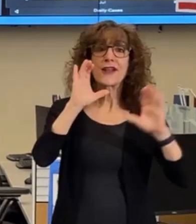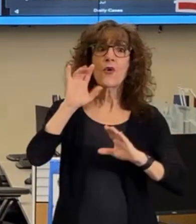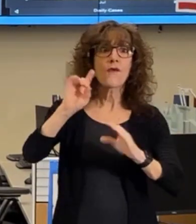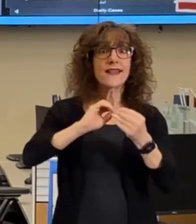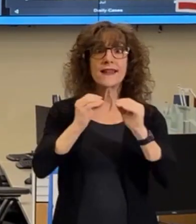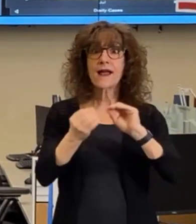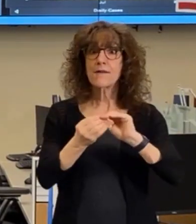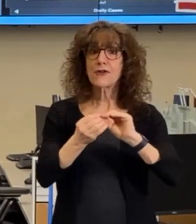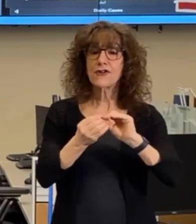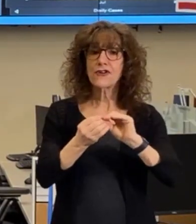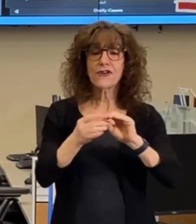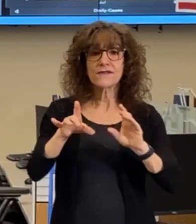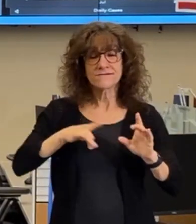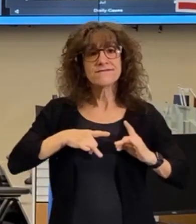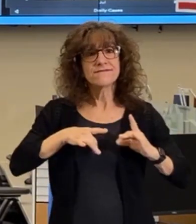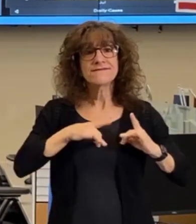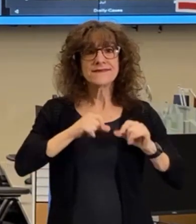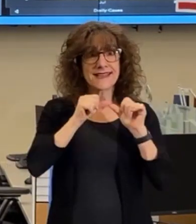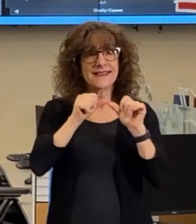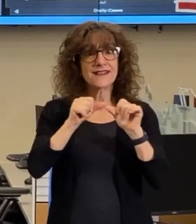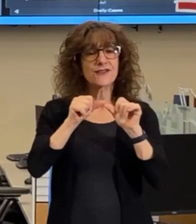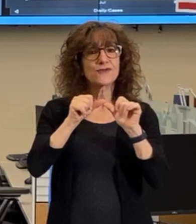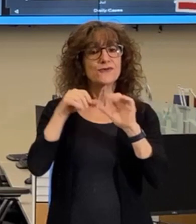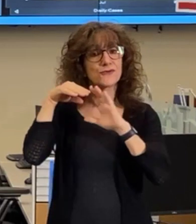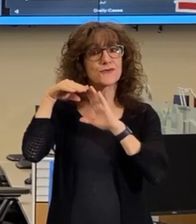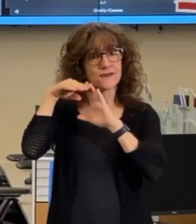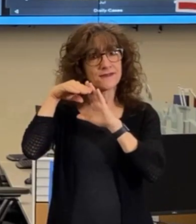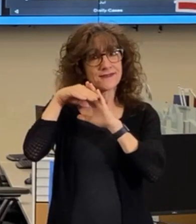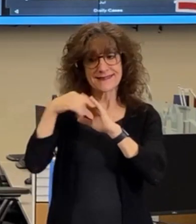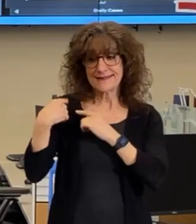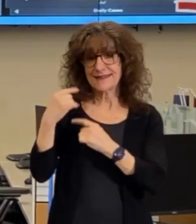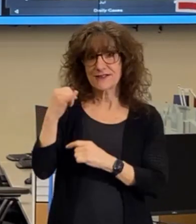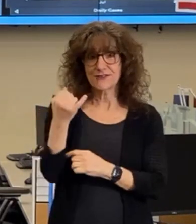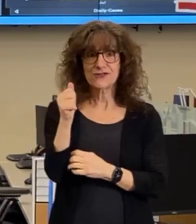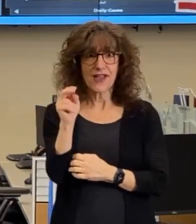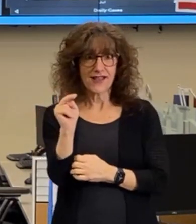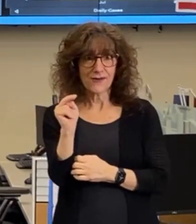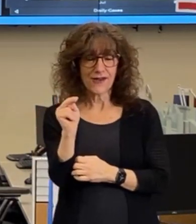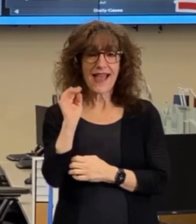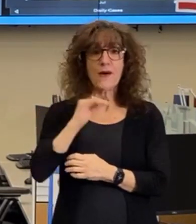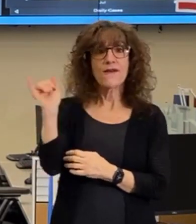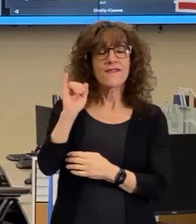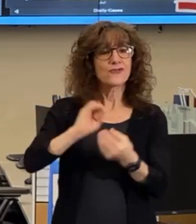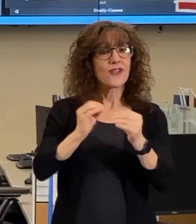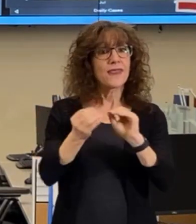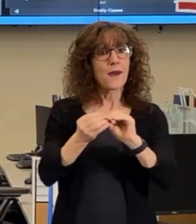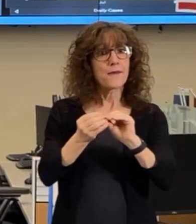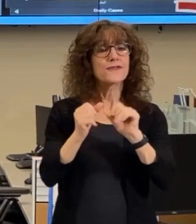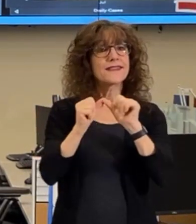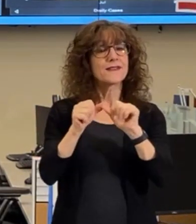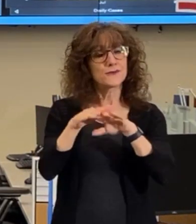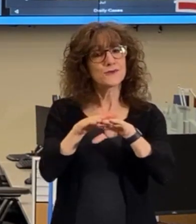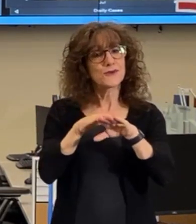of COVID-19 cases continues to trend down since January, and our infection rate continues also to